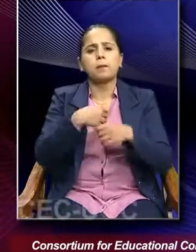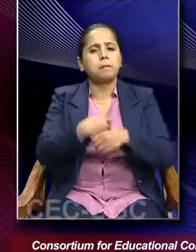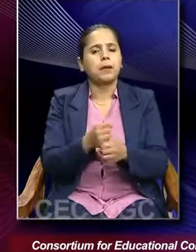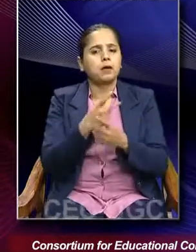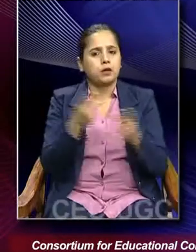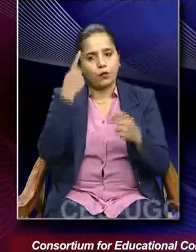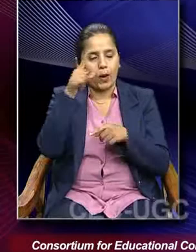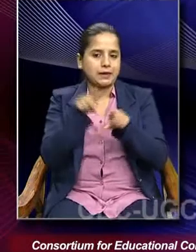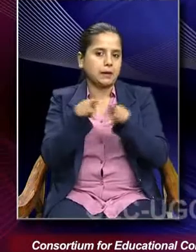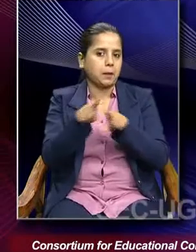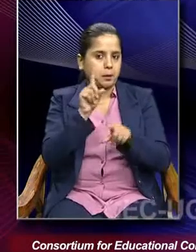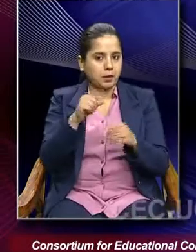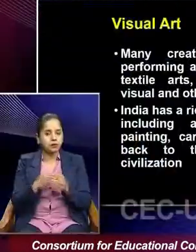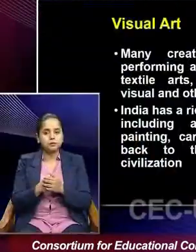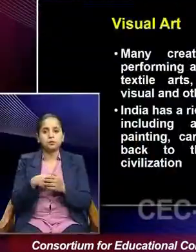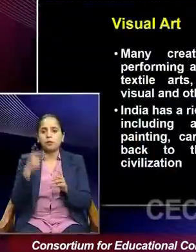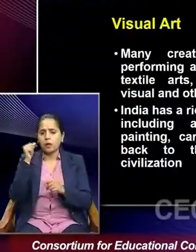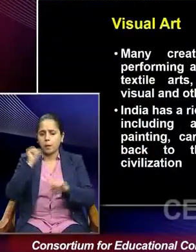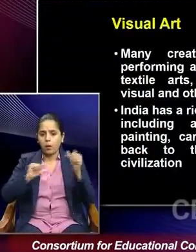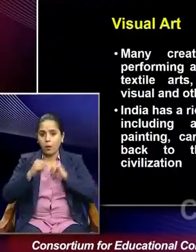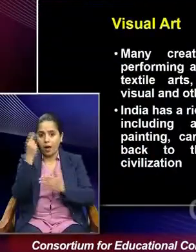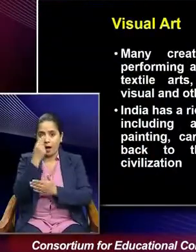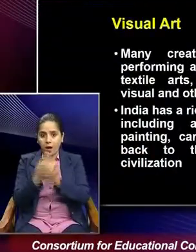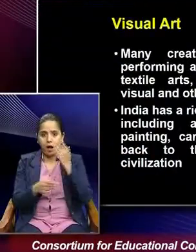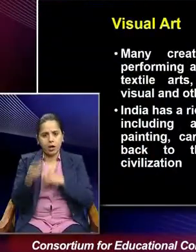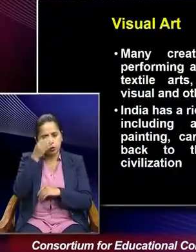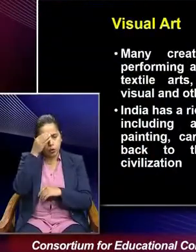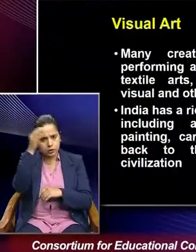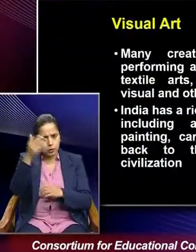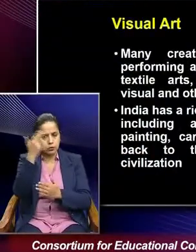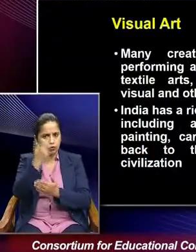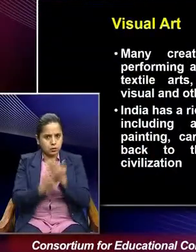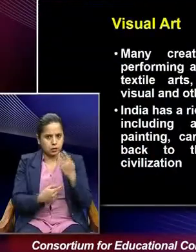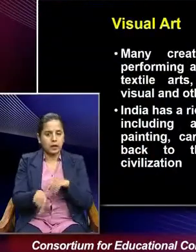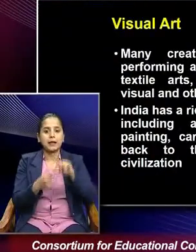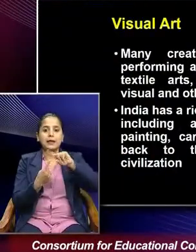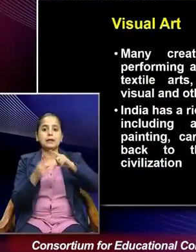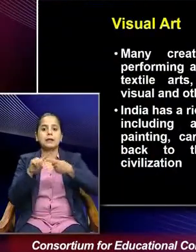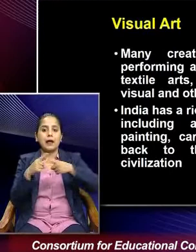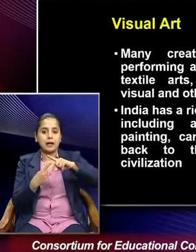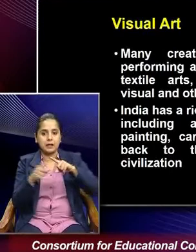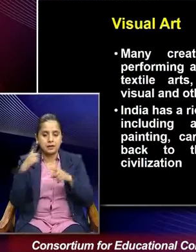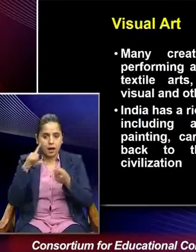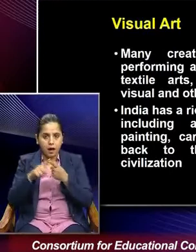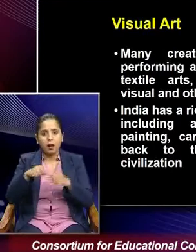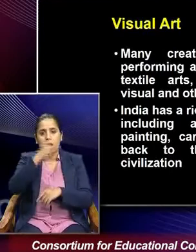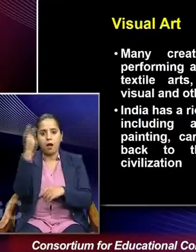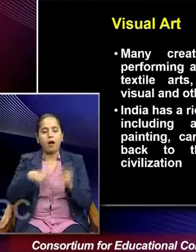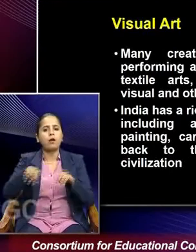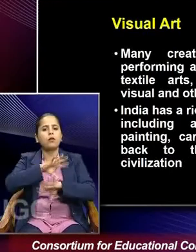for example, performing arts, conceptual art, textile arts, include